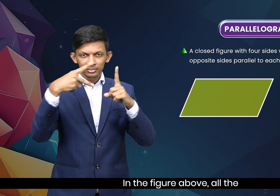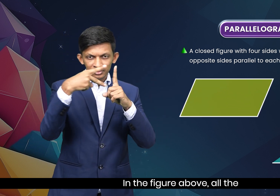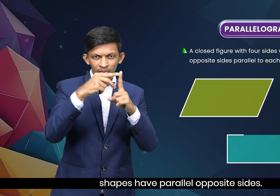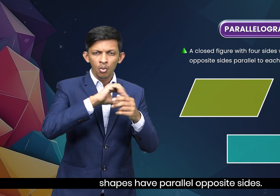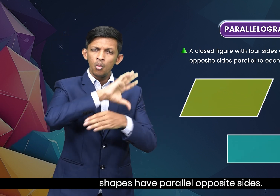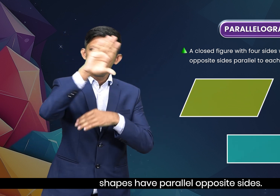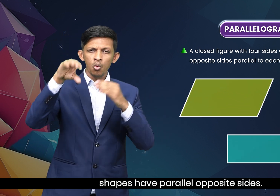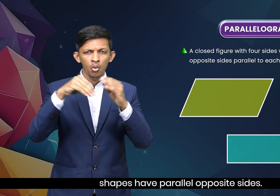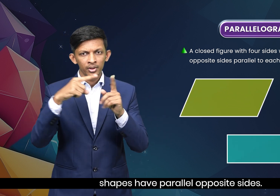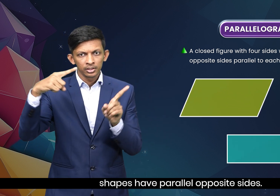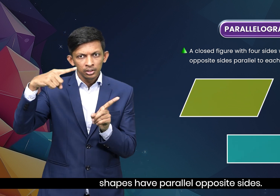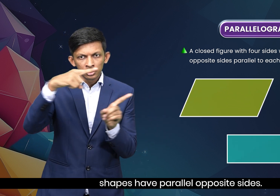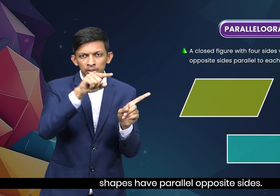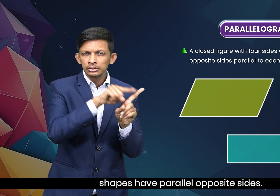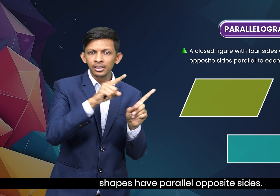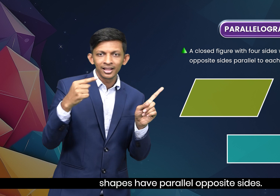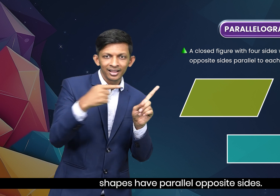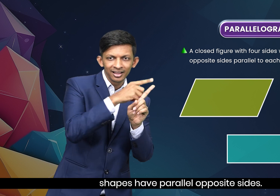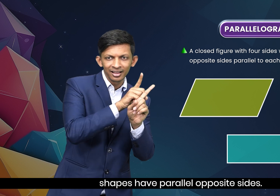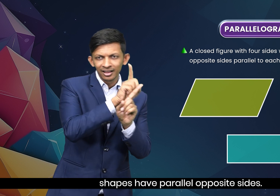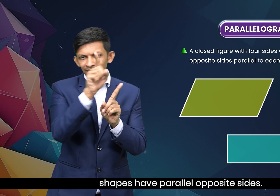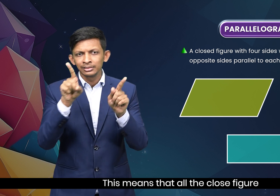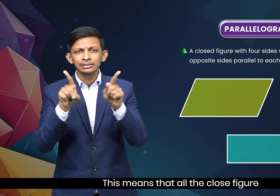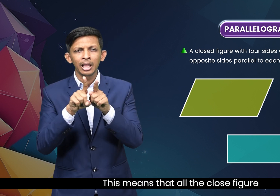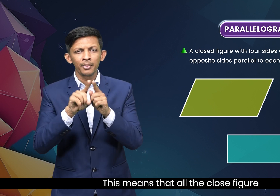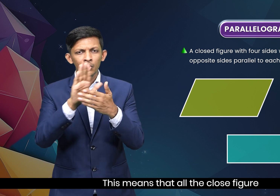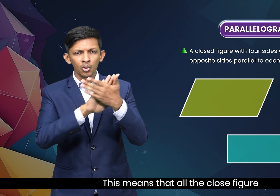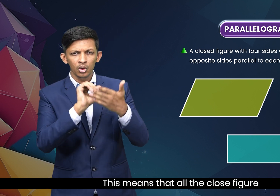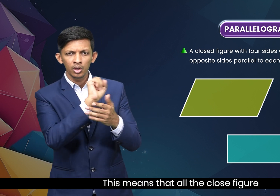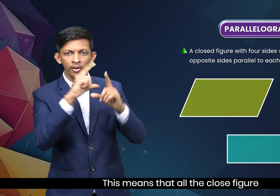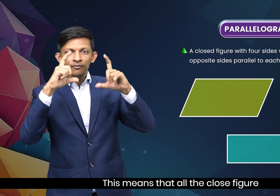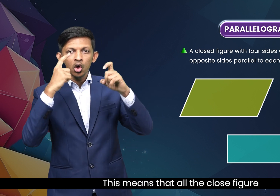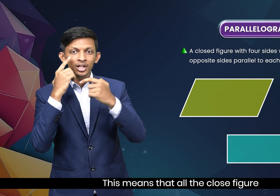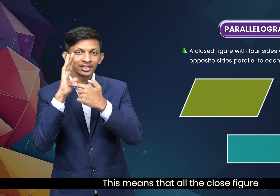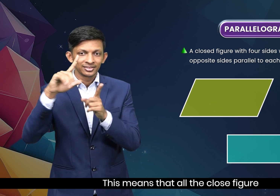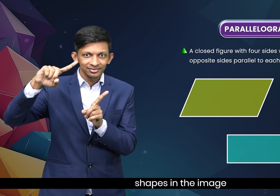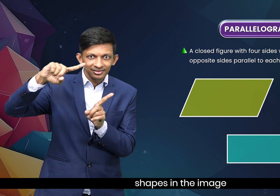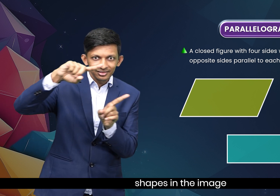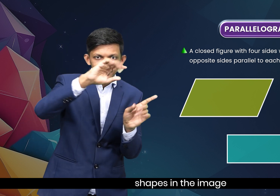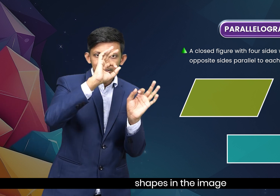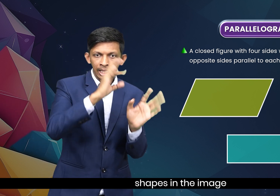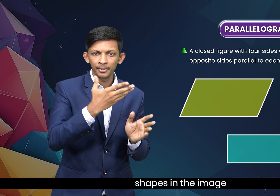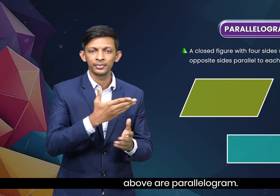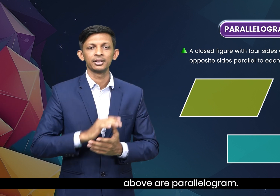the shapes have parallel opposite sides. This means that all the closed figure shapes in the image above